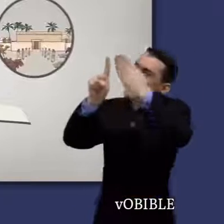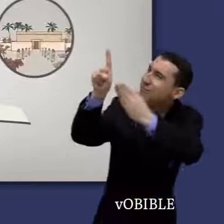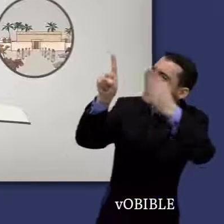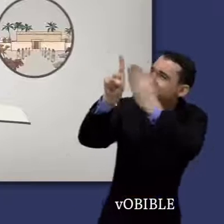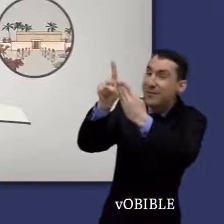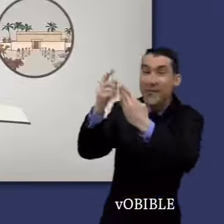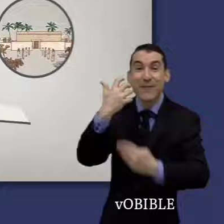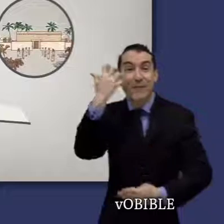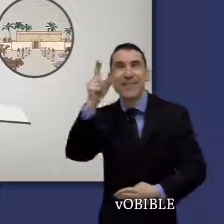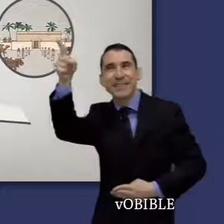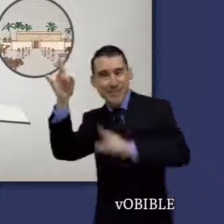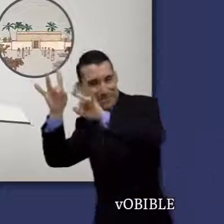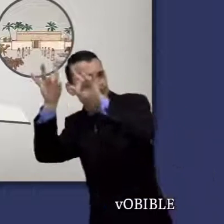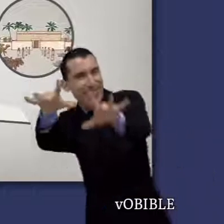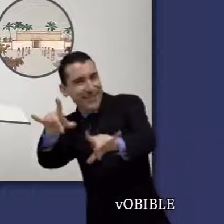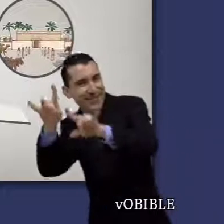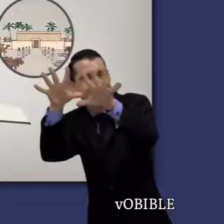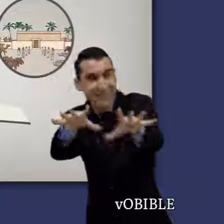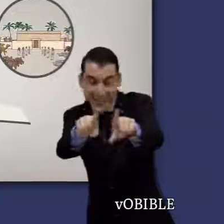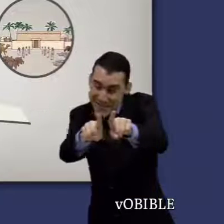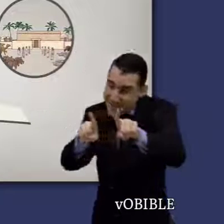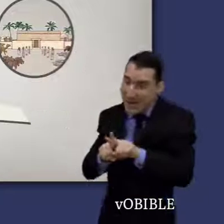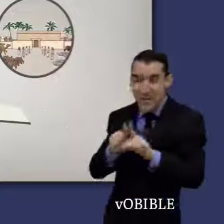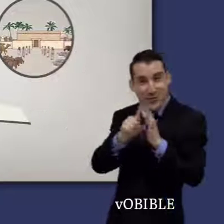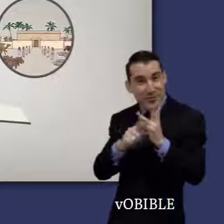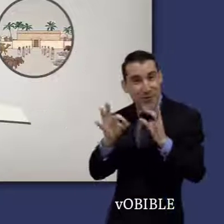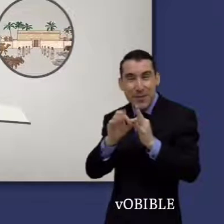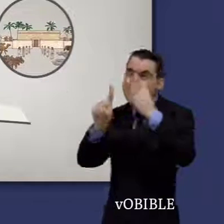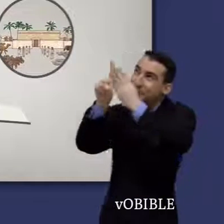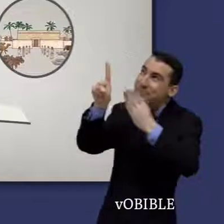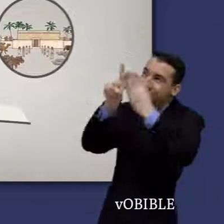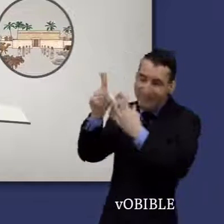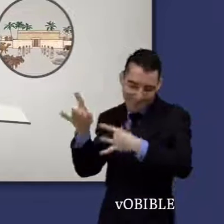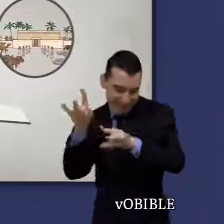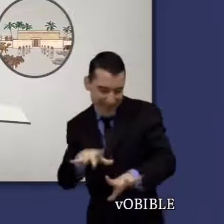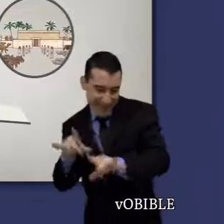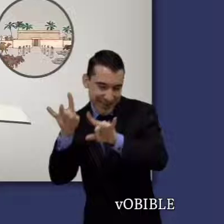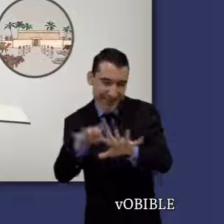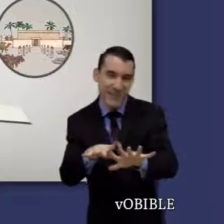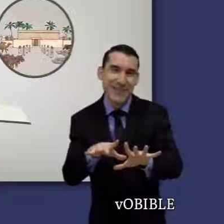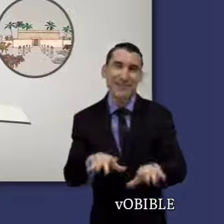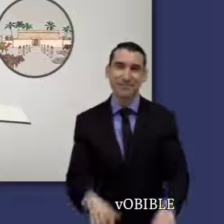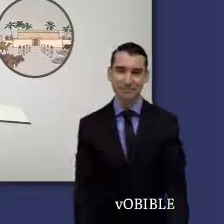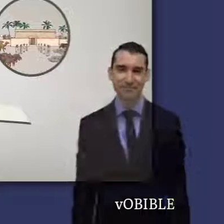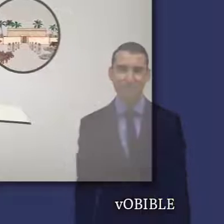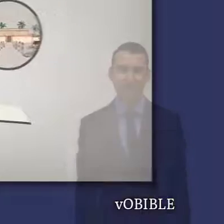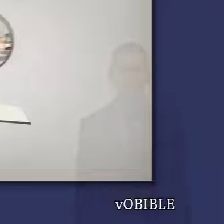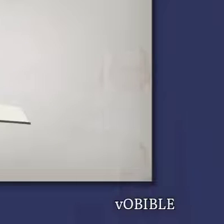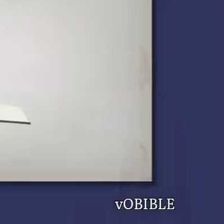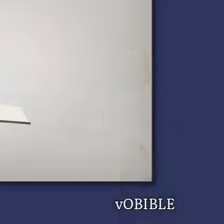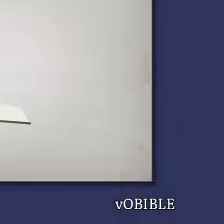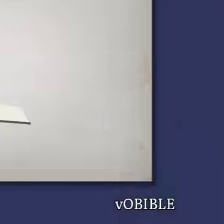and how the outcome of Job's trials gives us a glimpse of future kingdom blessings for those who remain loyal to